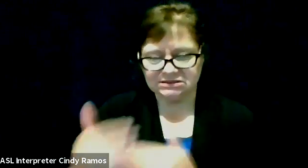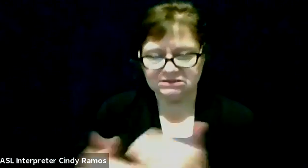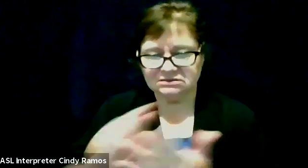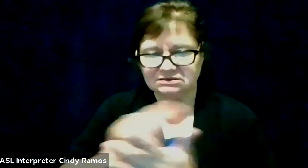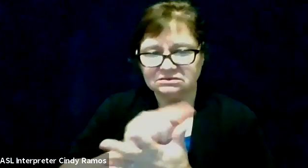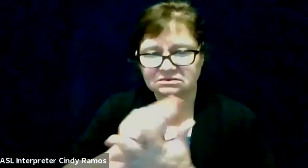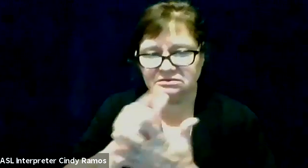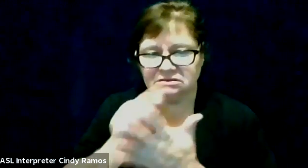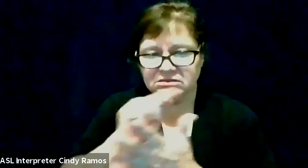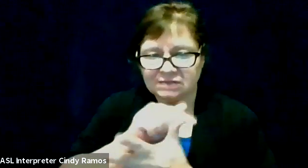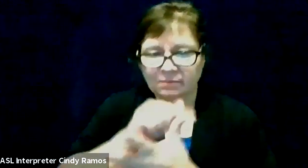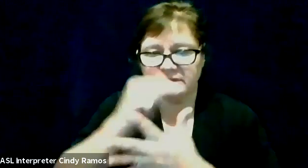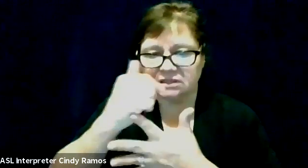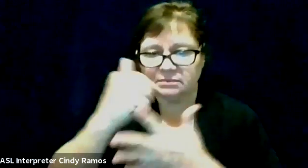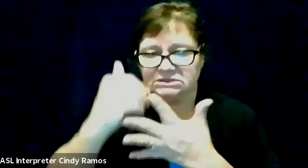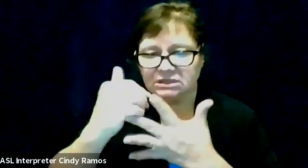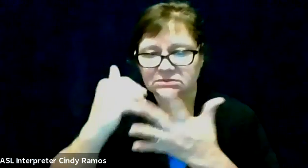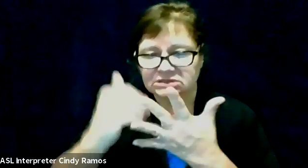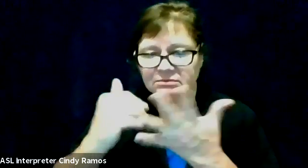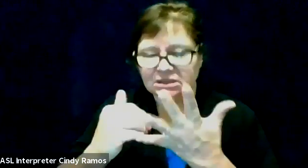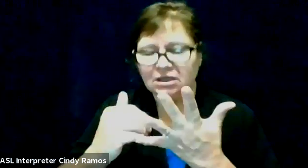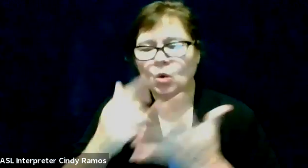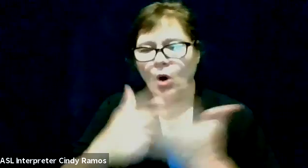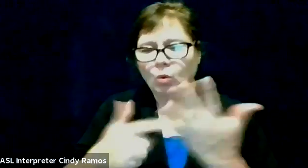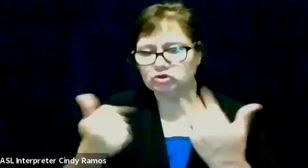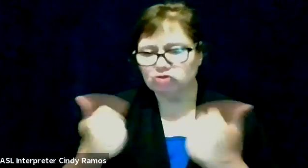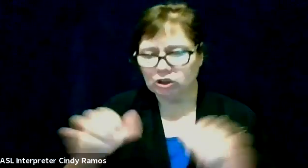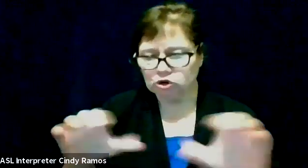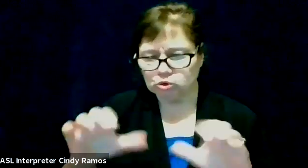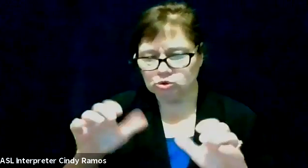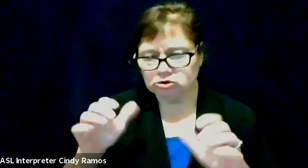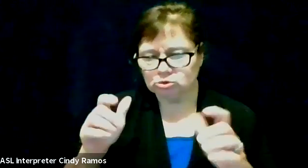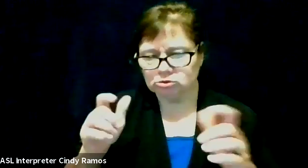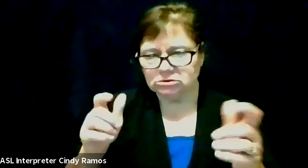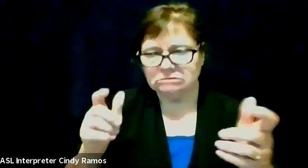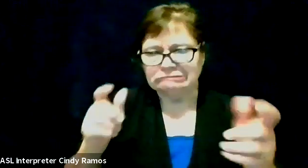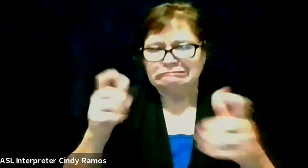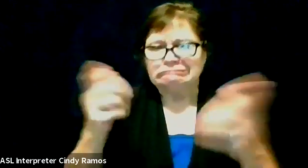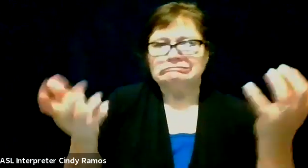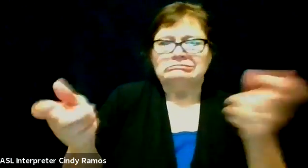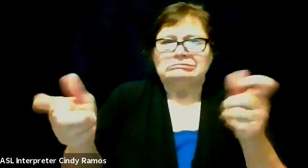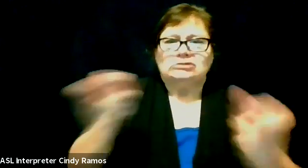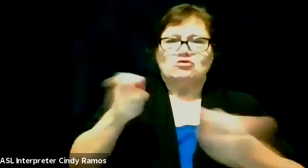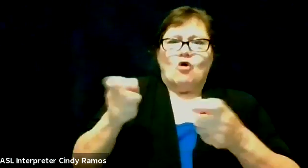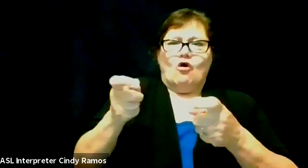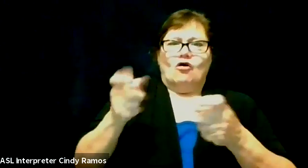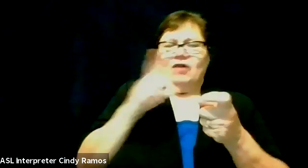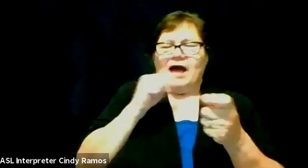as something that we're hoping to do to try to wrangle and reconcile